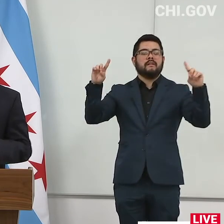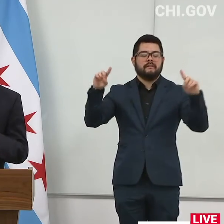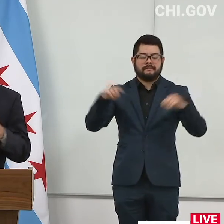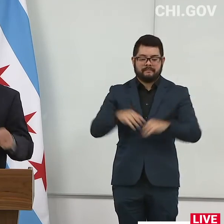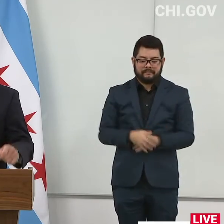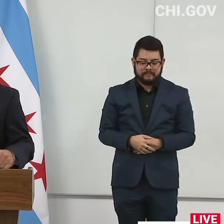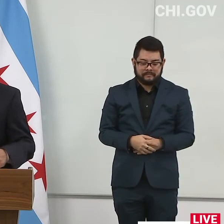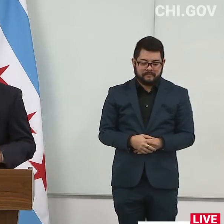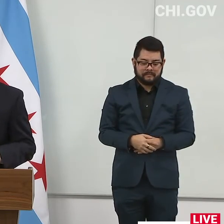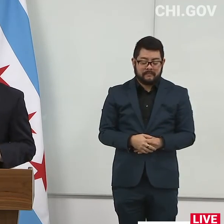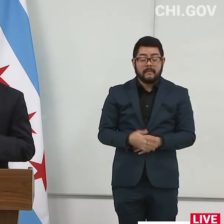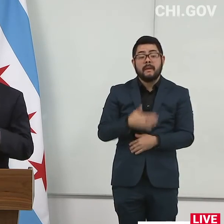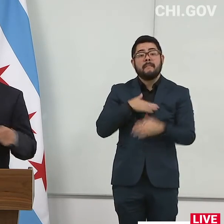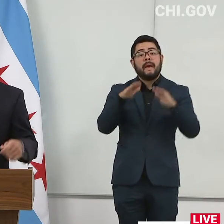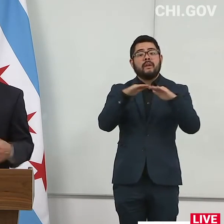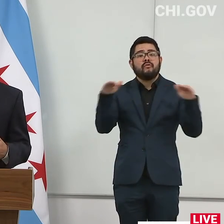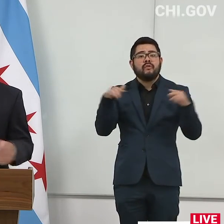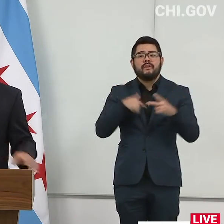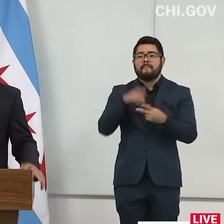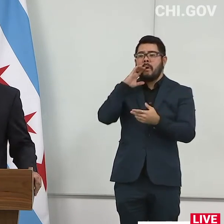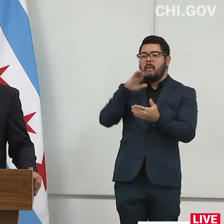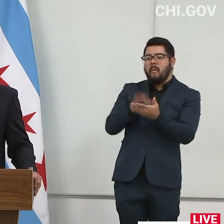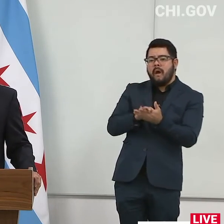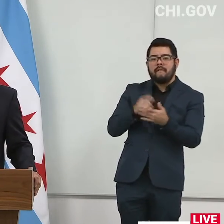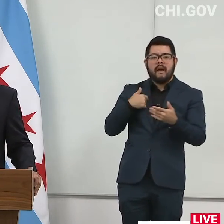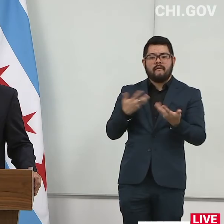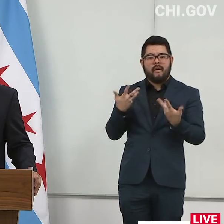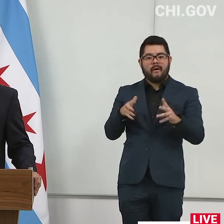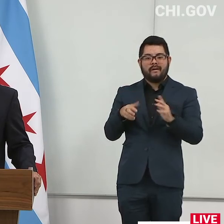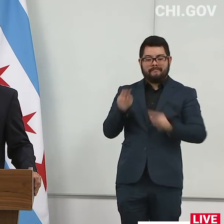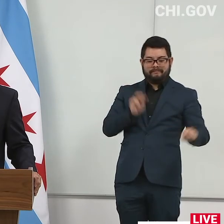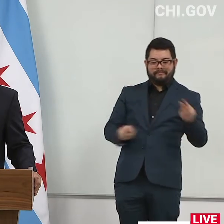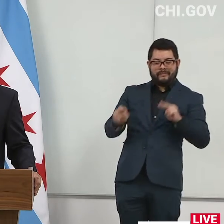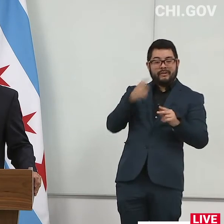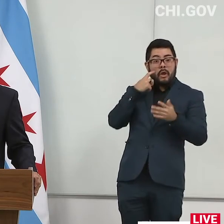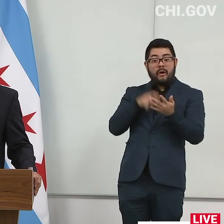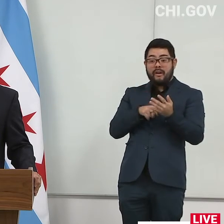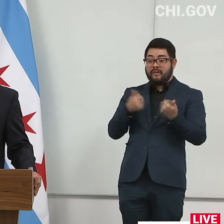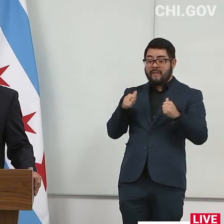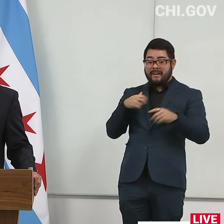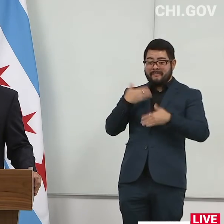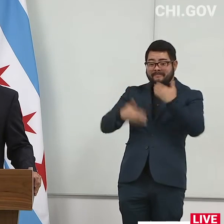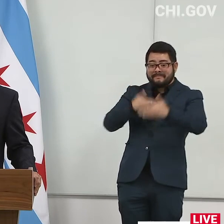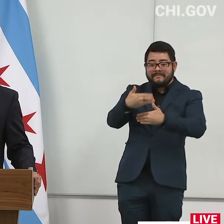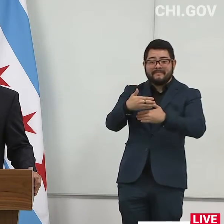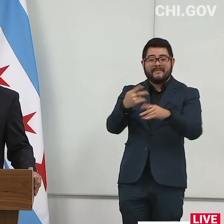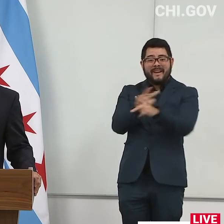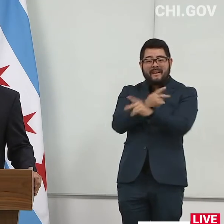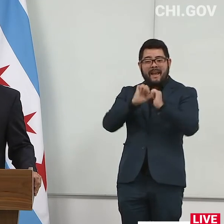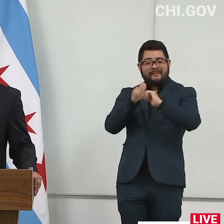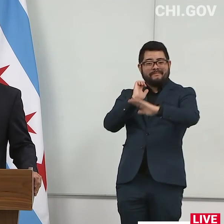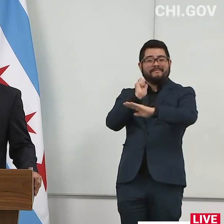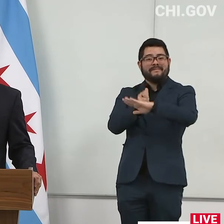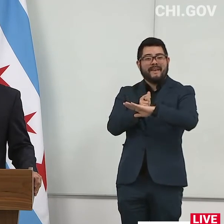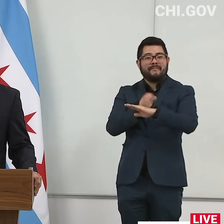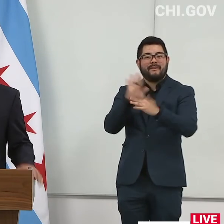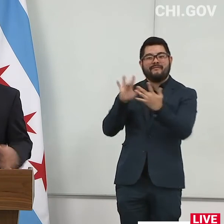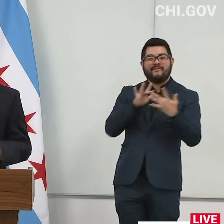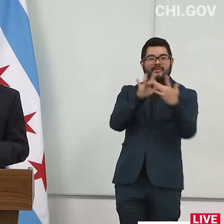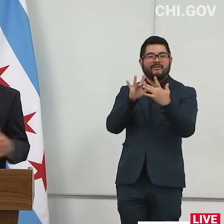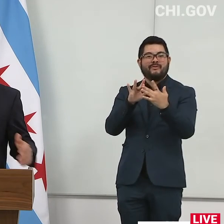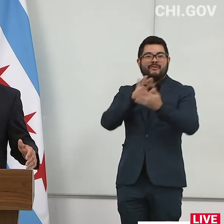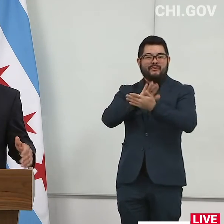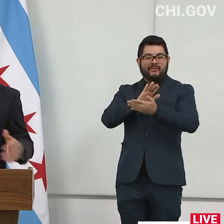my children and my wife and my family get ready for this new year and watch them turn my house into a virtual